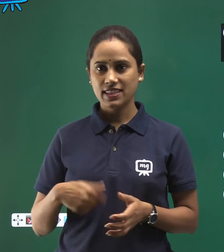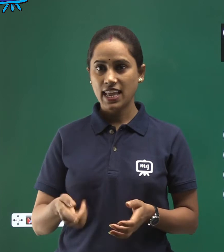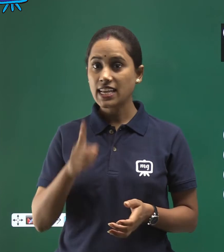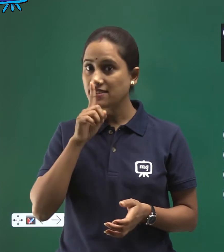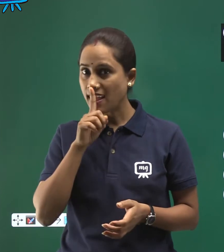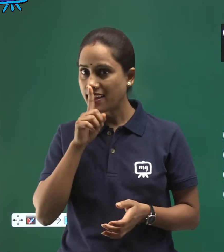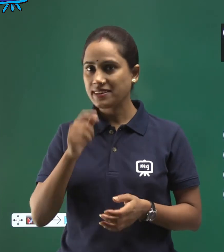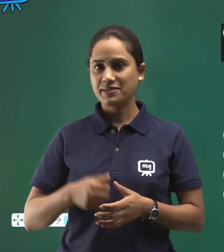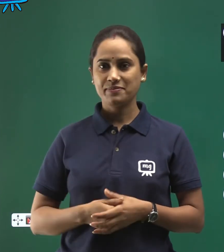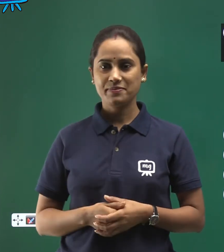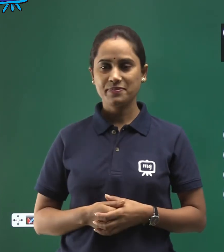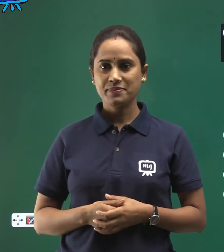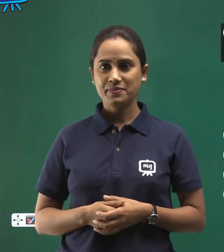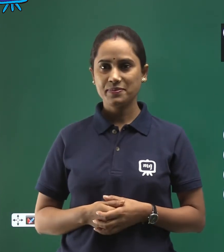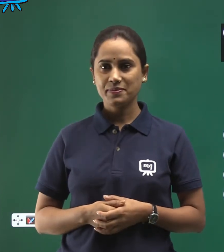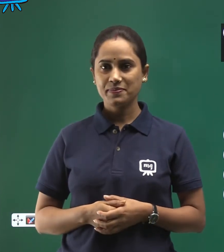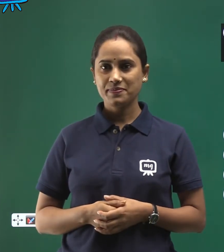is silent?